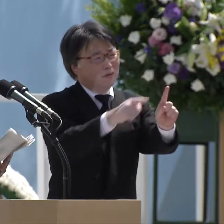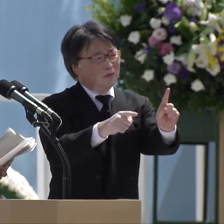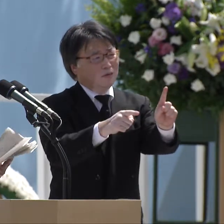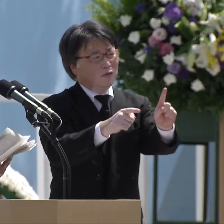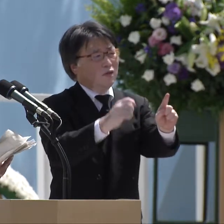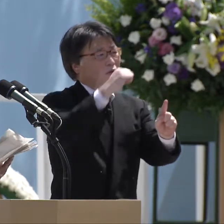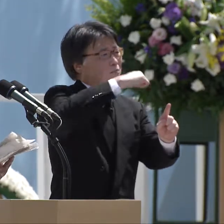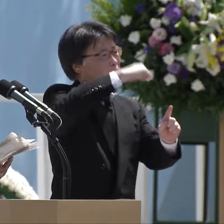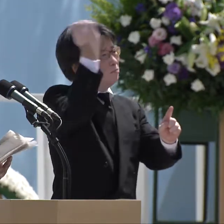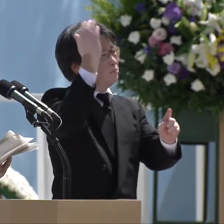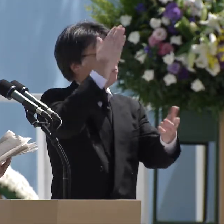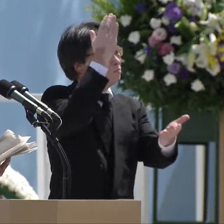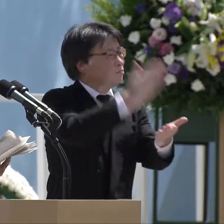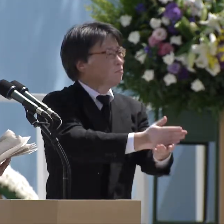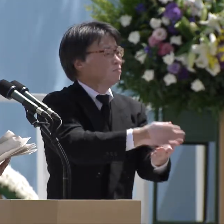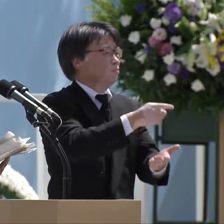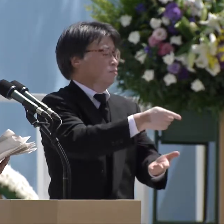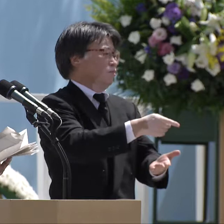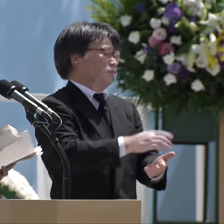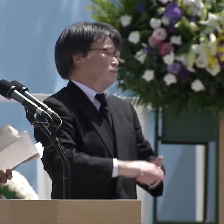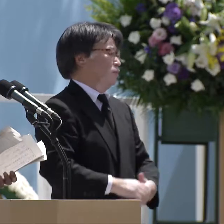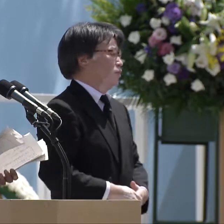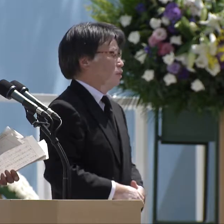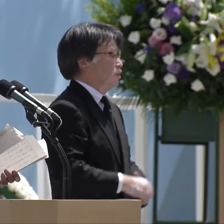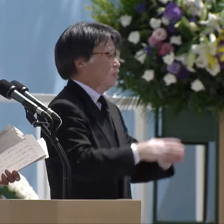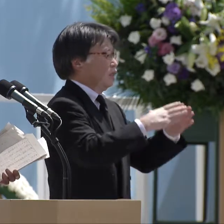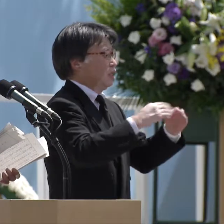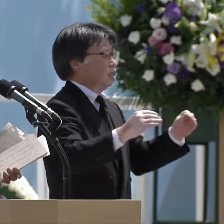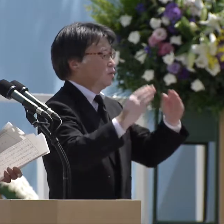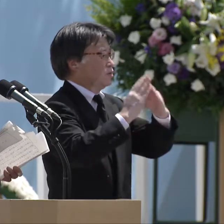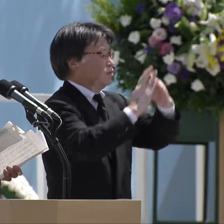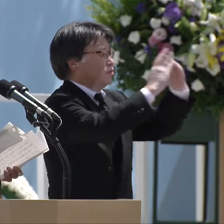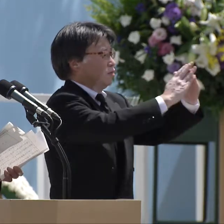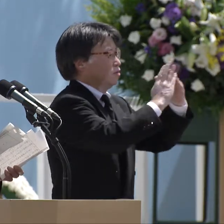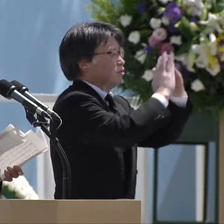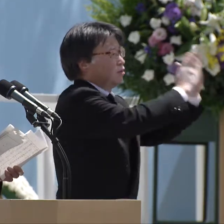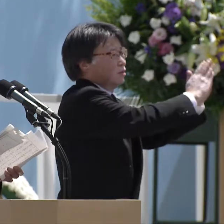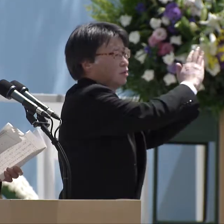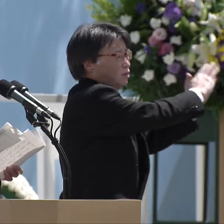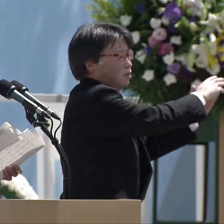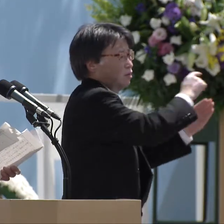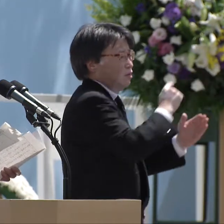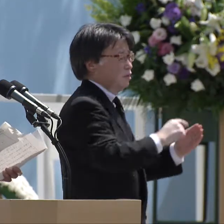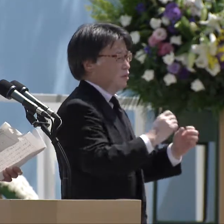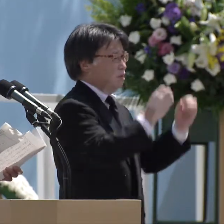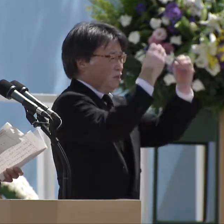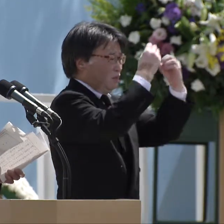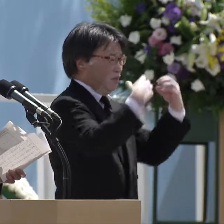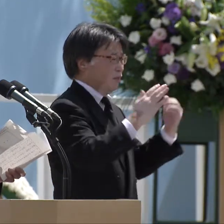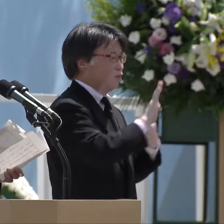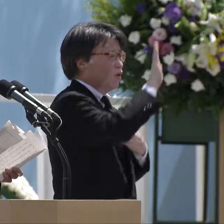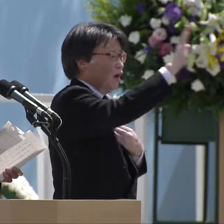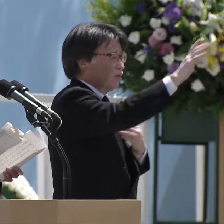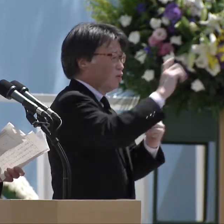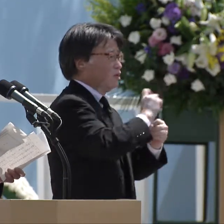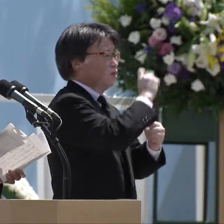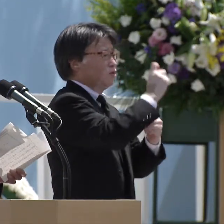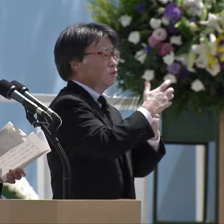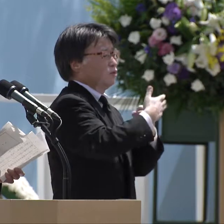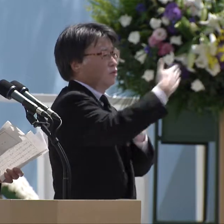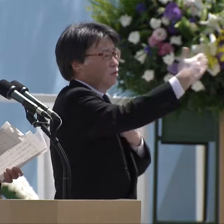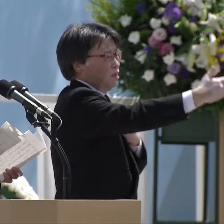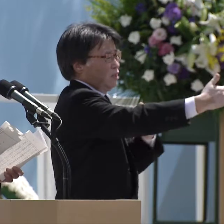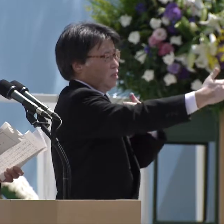things humans can do to one another, this is one that cannot be forgiven. For some 10 years after